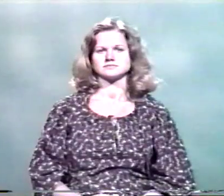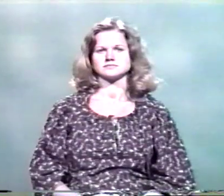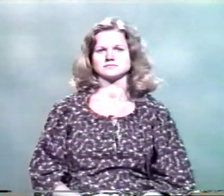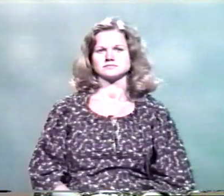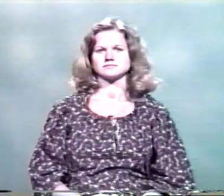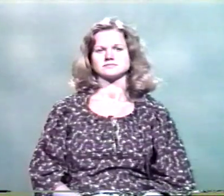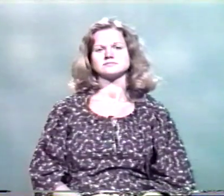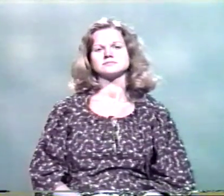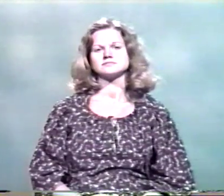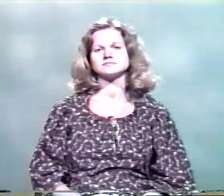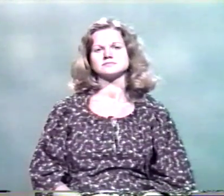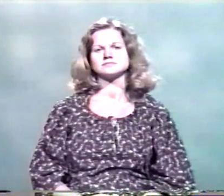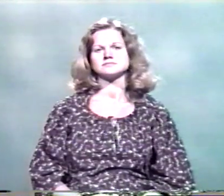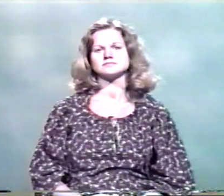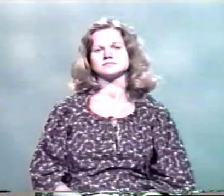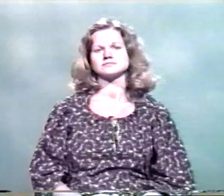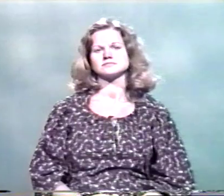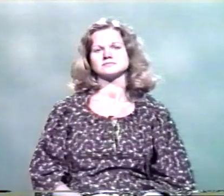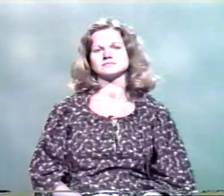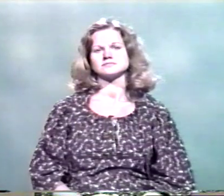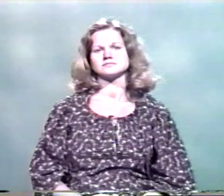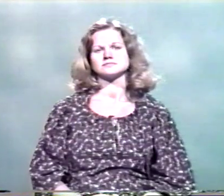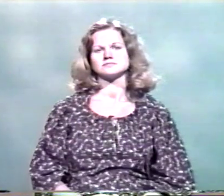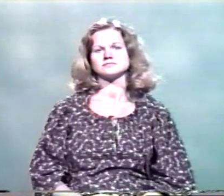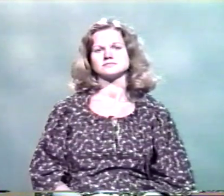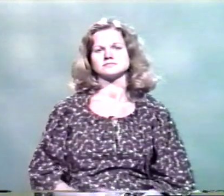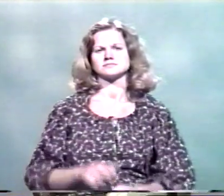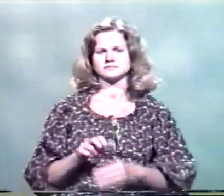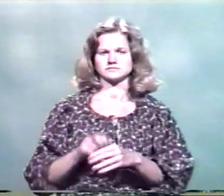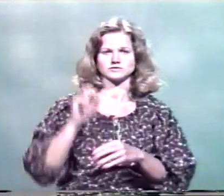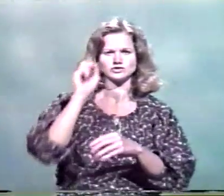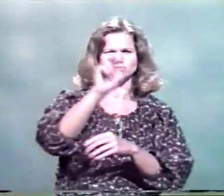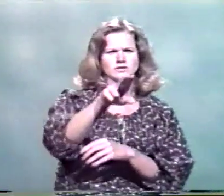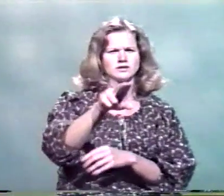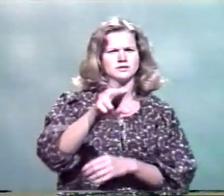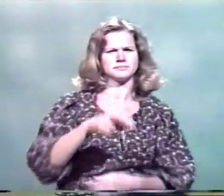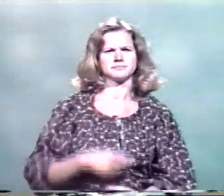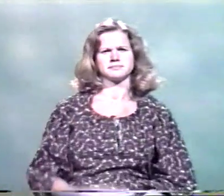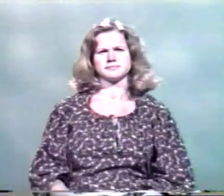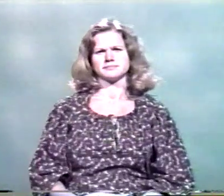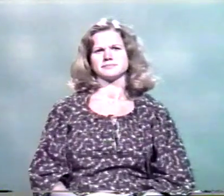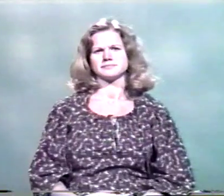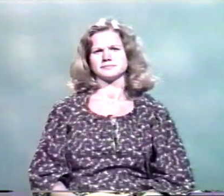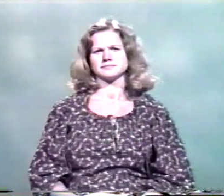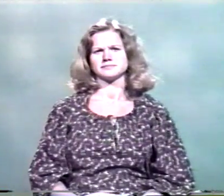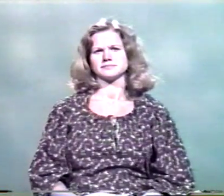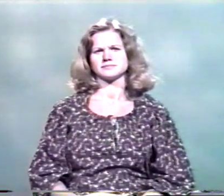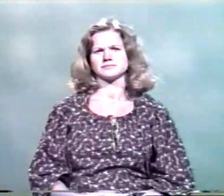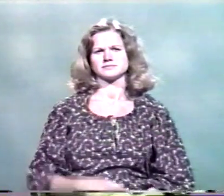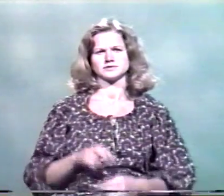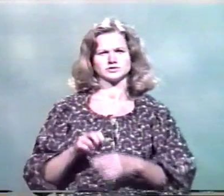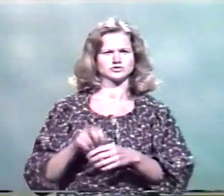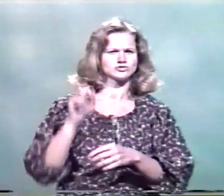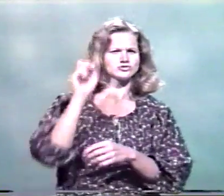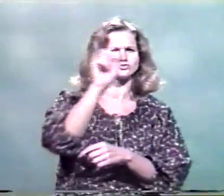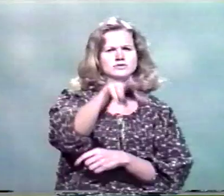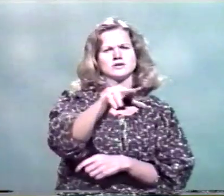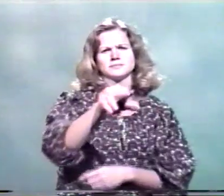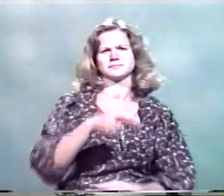A form of the sign jump, which means to jump to conclusions. To jump to conclusions.